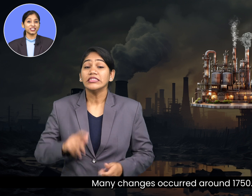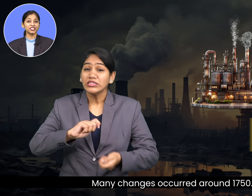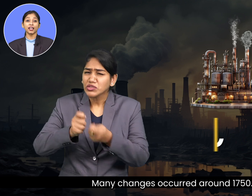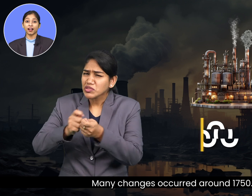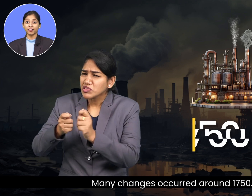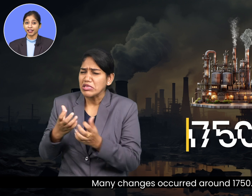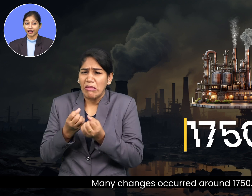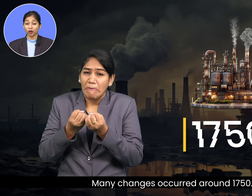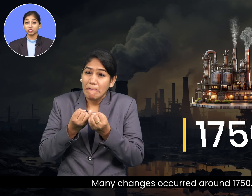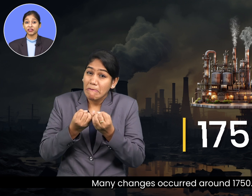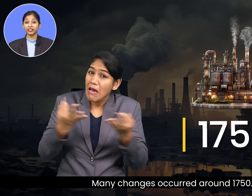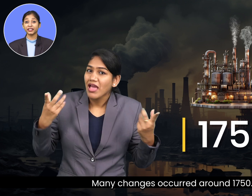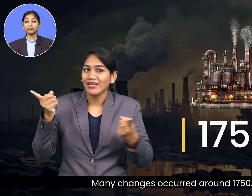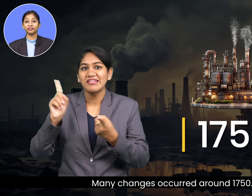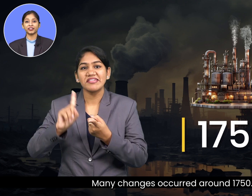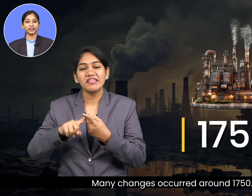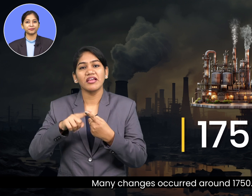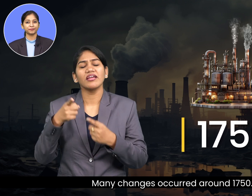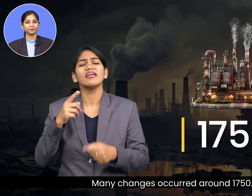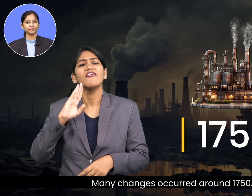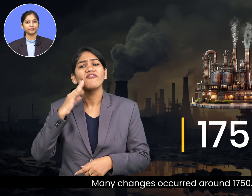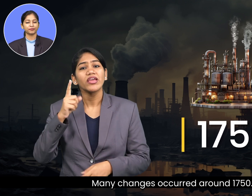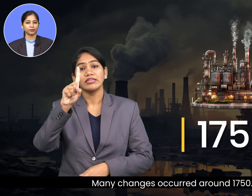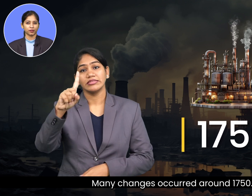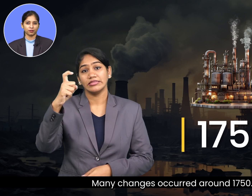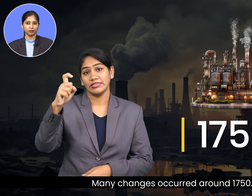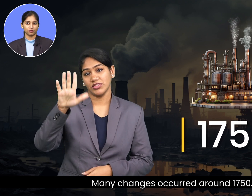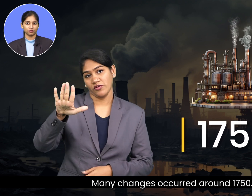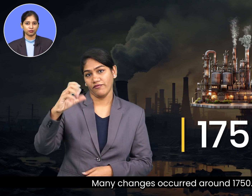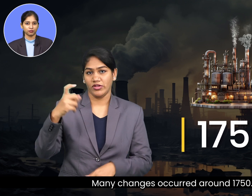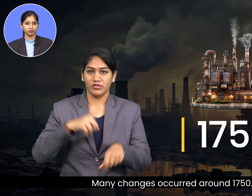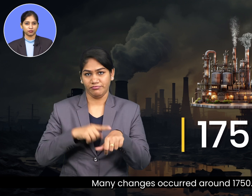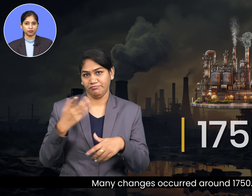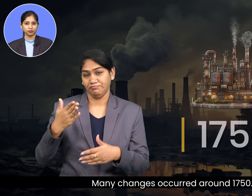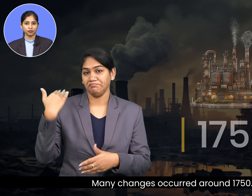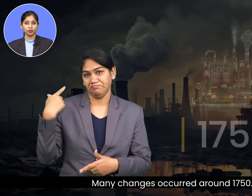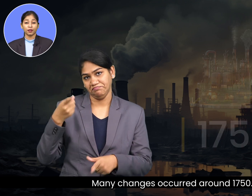Many changes occurred around 1750.